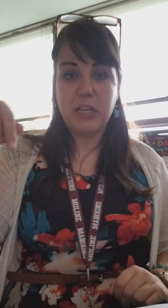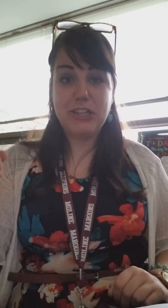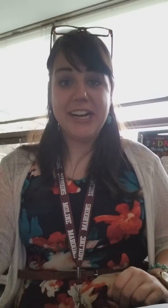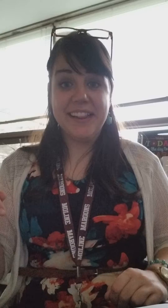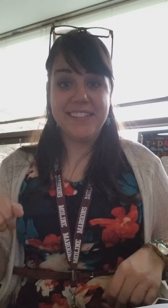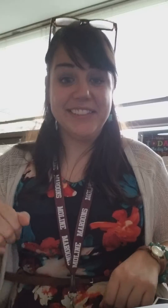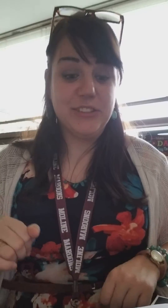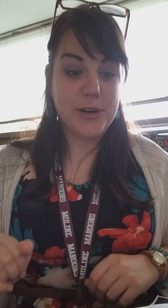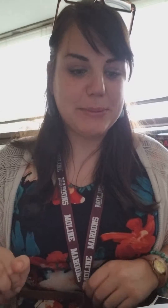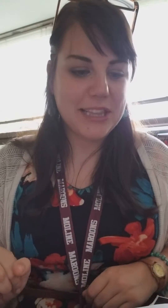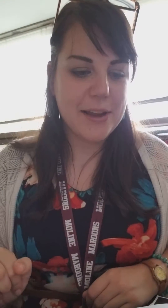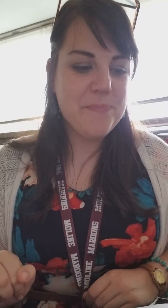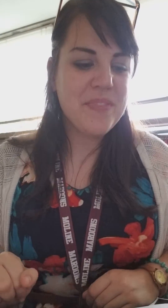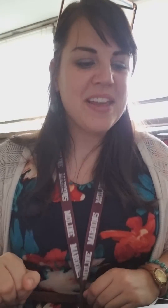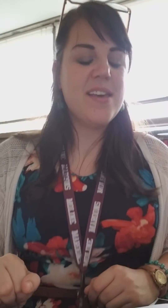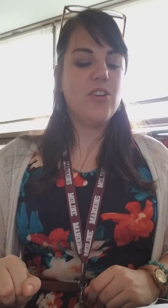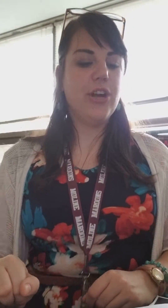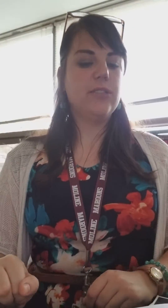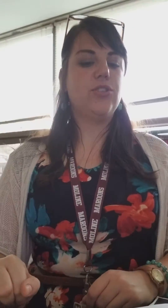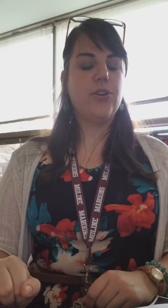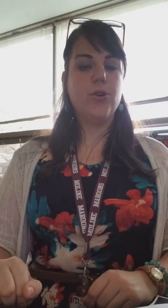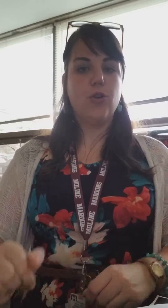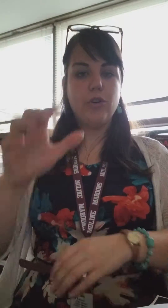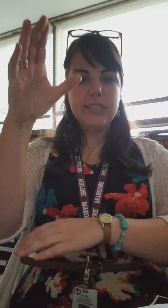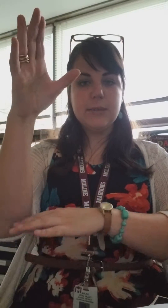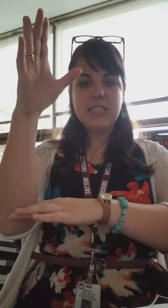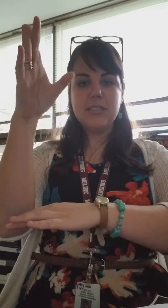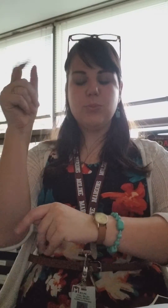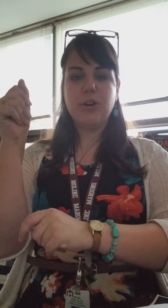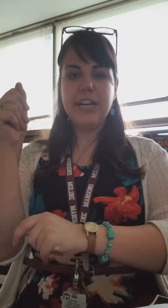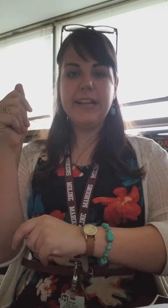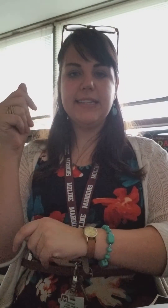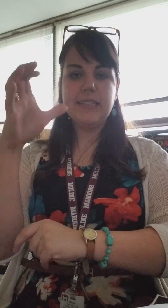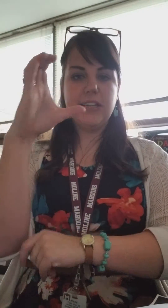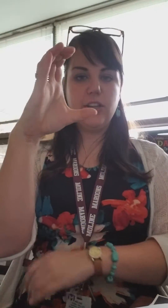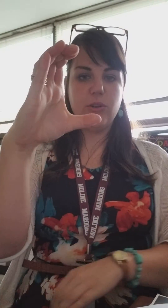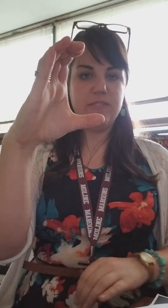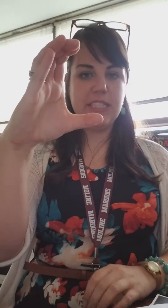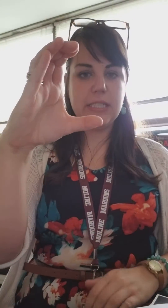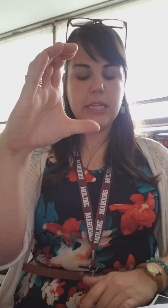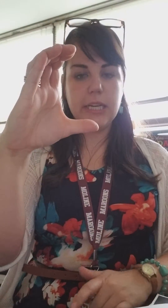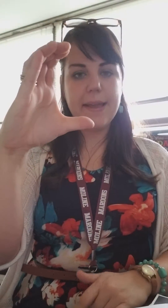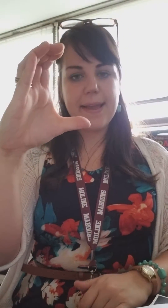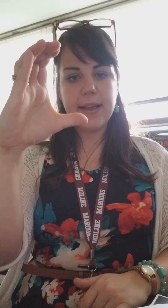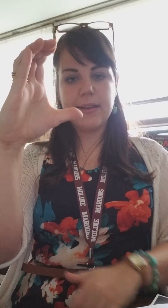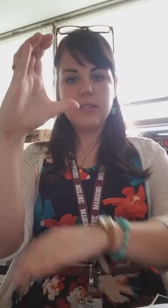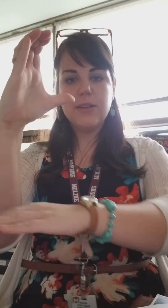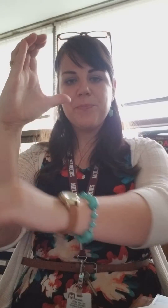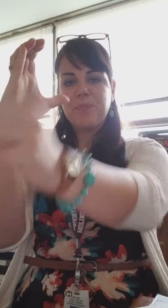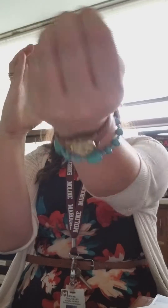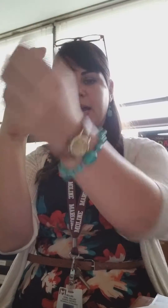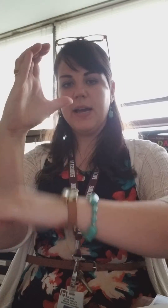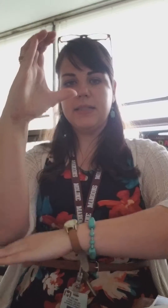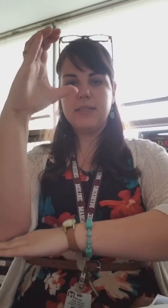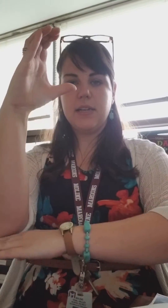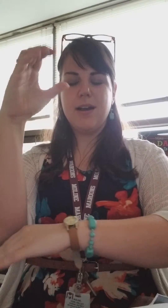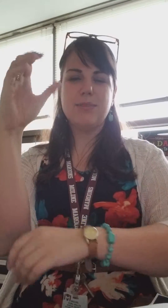Sorry, I had a little interruption there. Okay, so Christmas is pretty easy. You have a C hand, and some